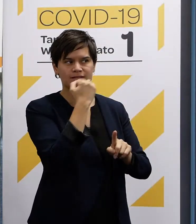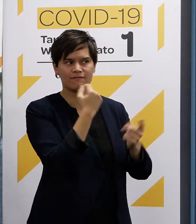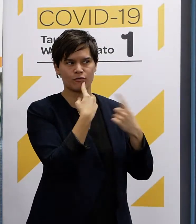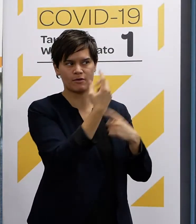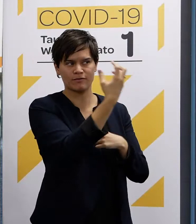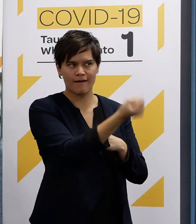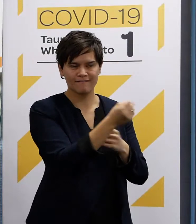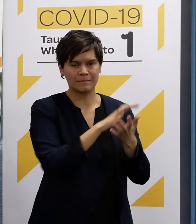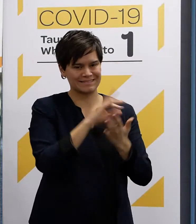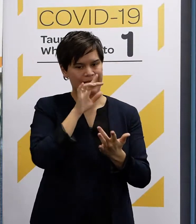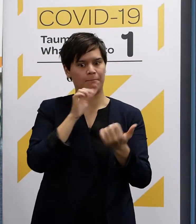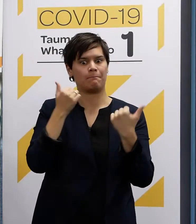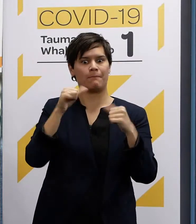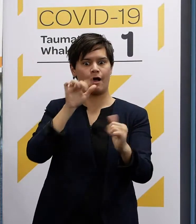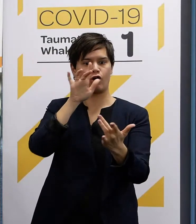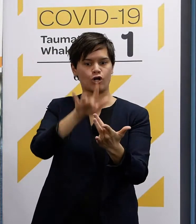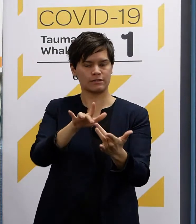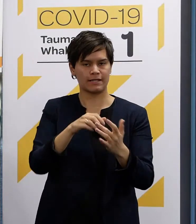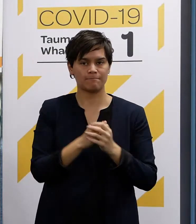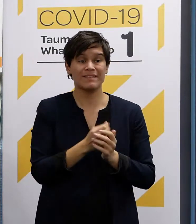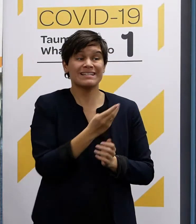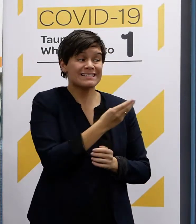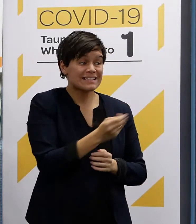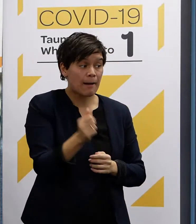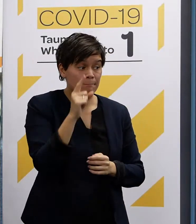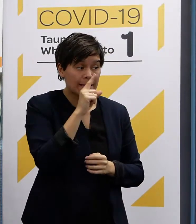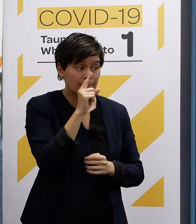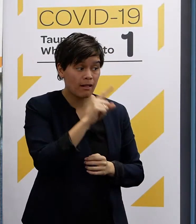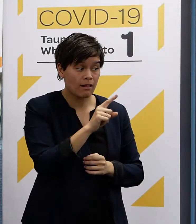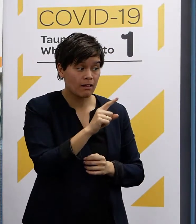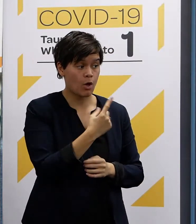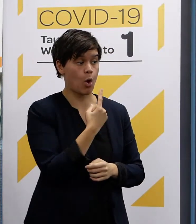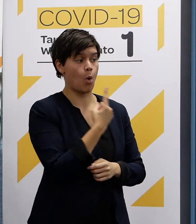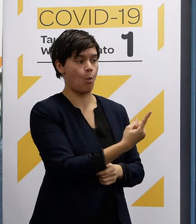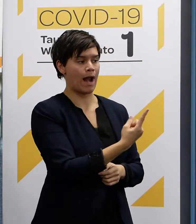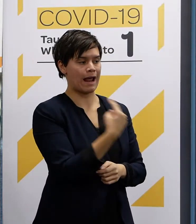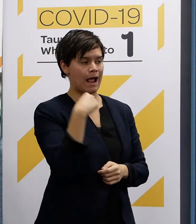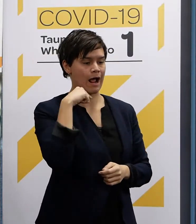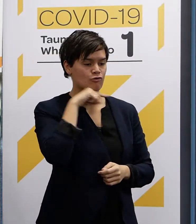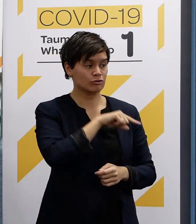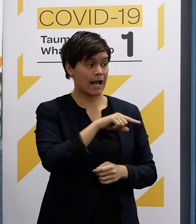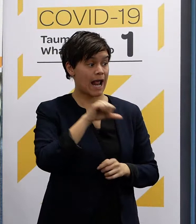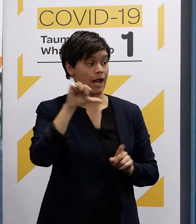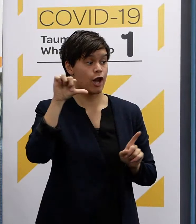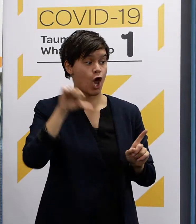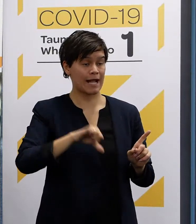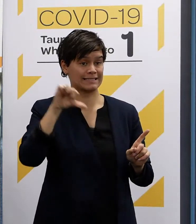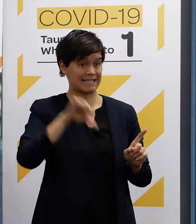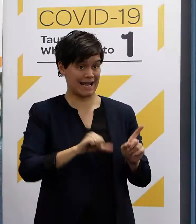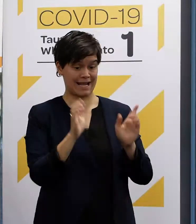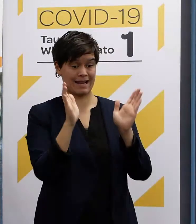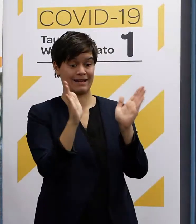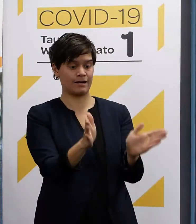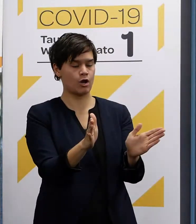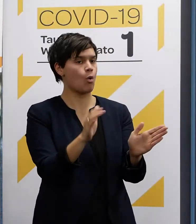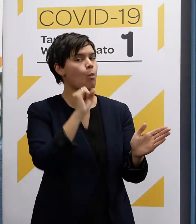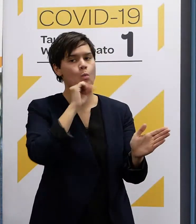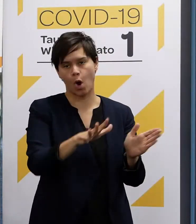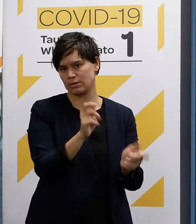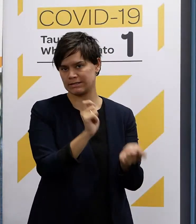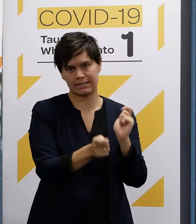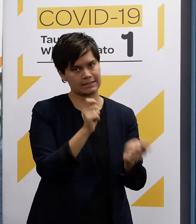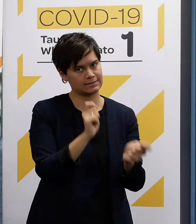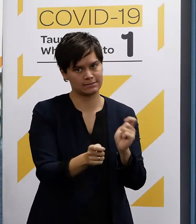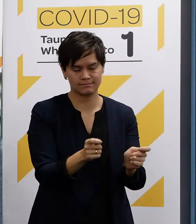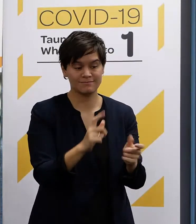not be tested because of reasons such as being a child, and we don't feel it's appropriate, being part of a repositioning crew